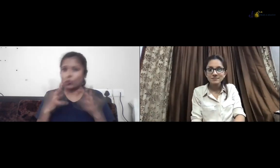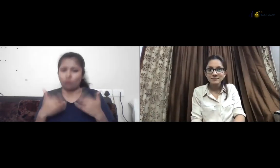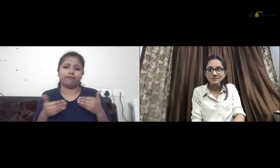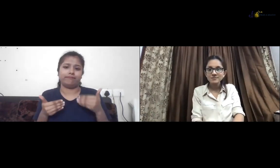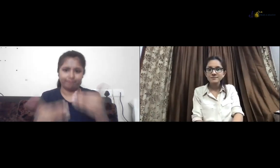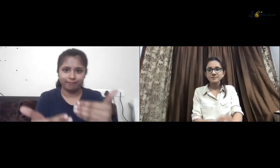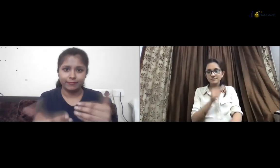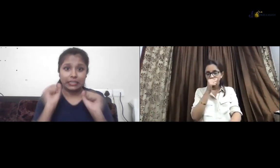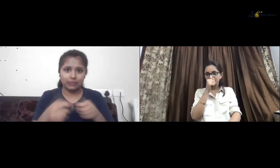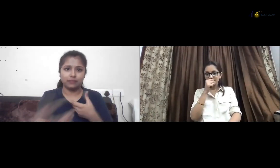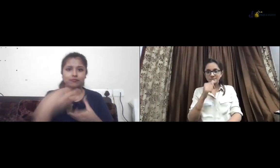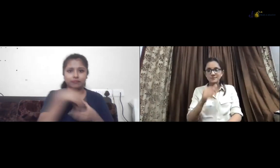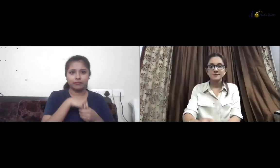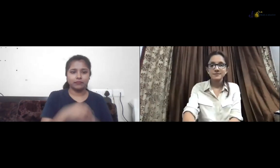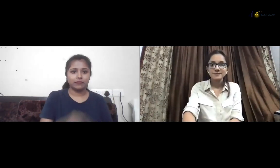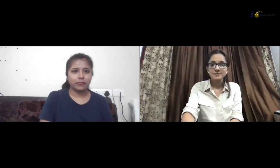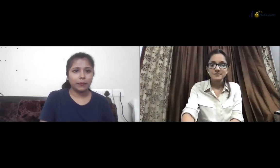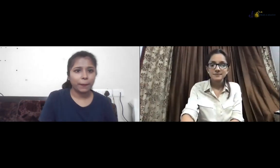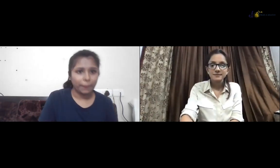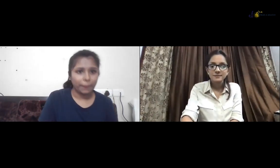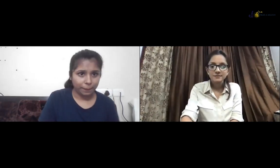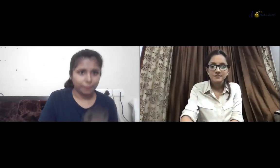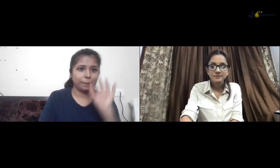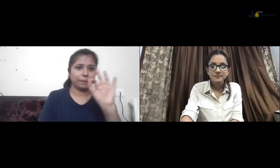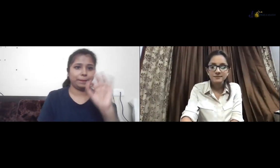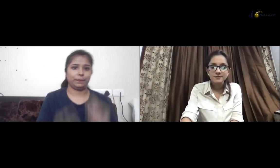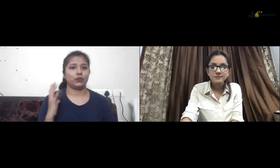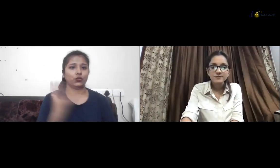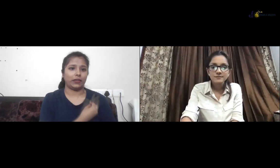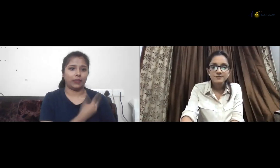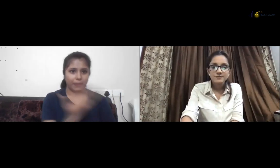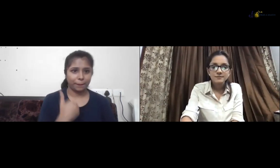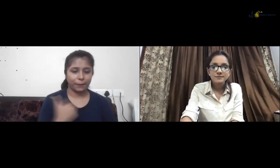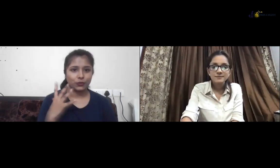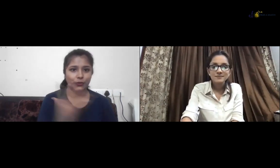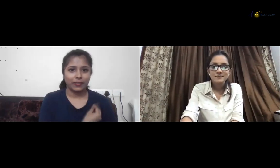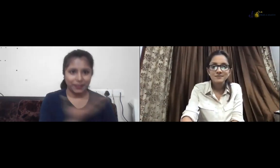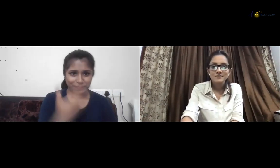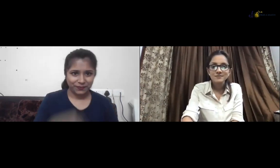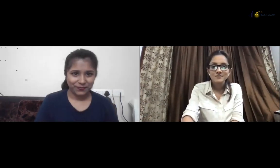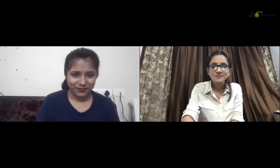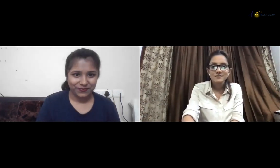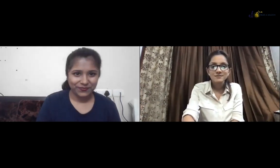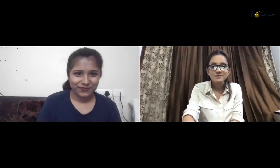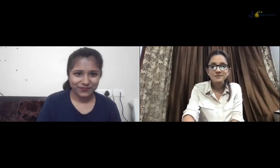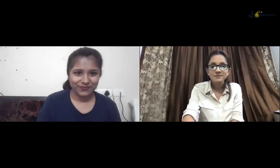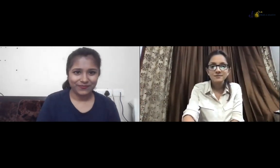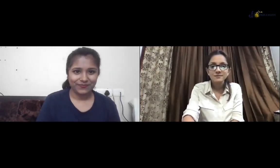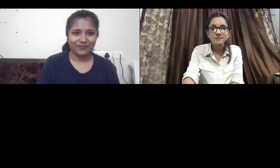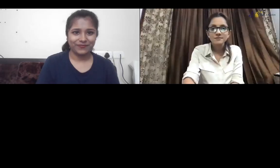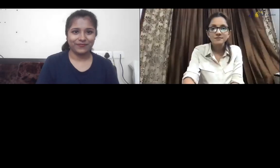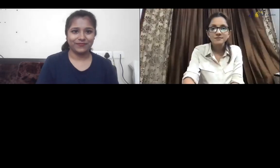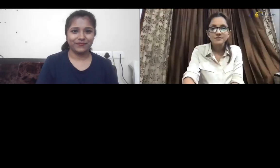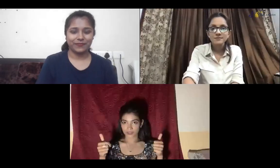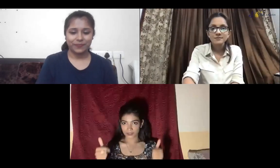Can we have Sweta? If we don't have Sweta, then we can move further. Okay, we have Sweta. I can see Sweta.